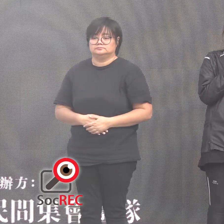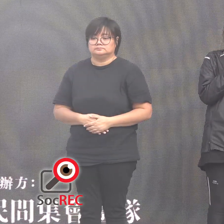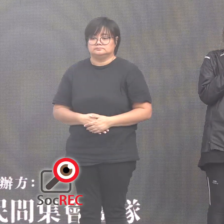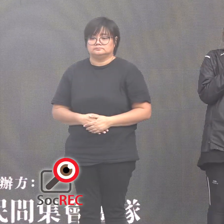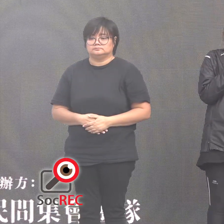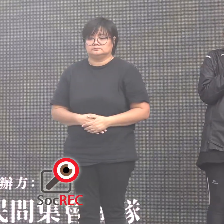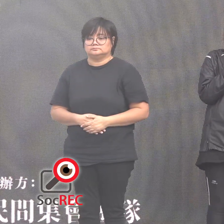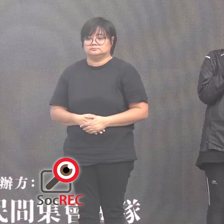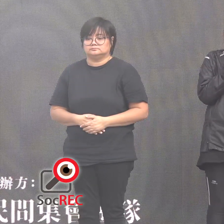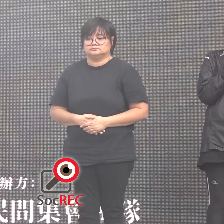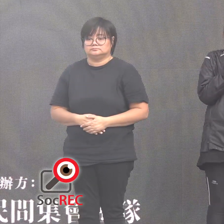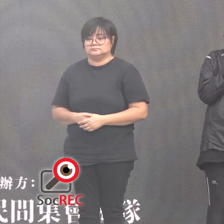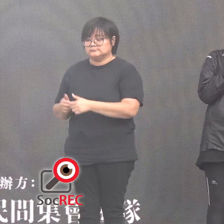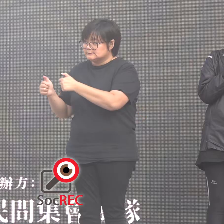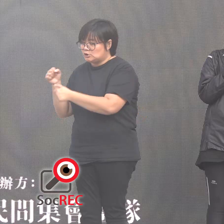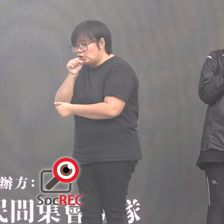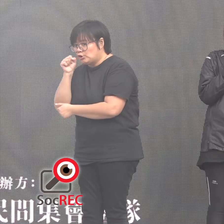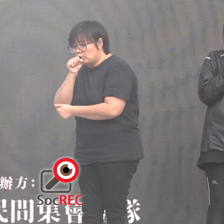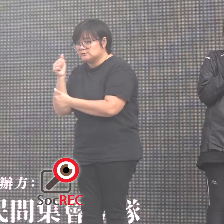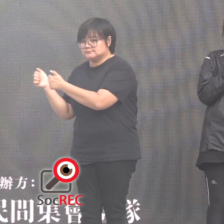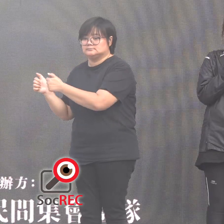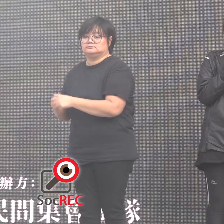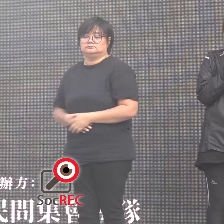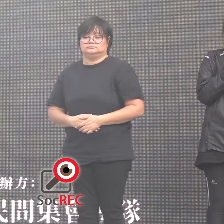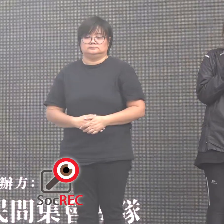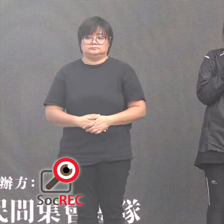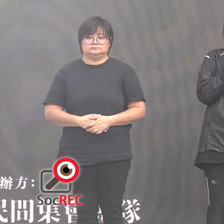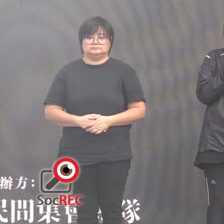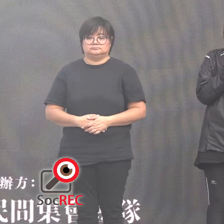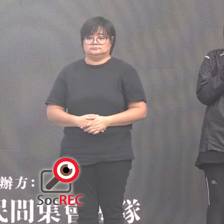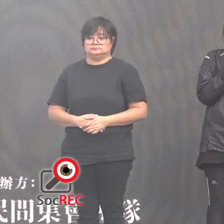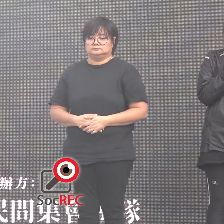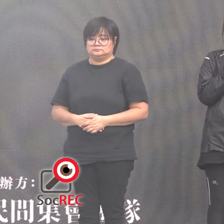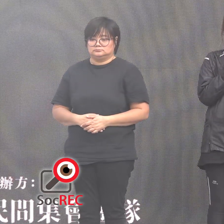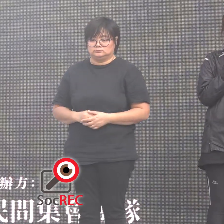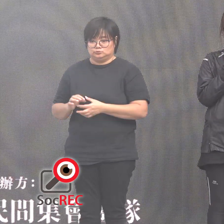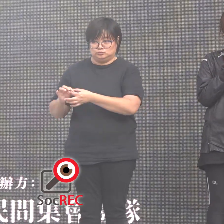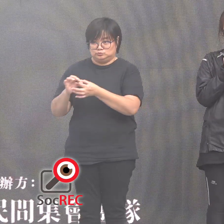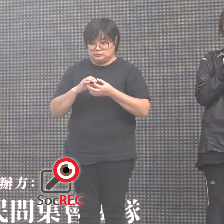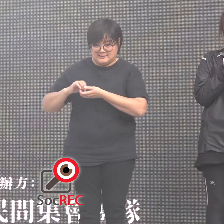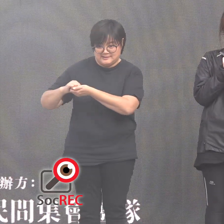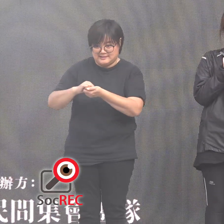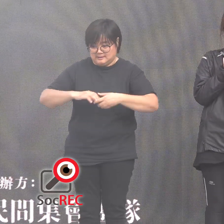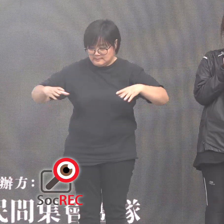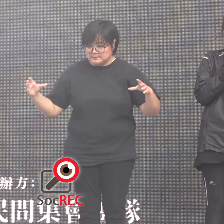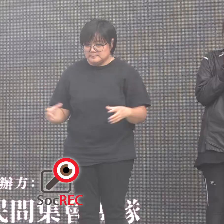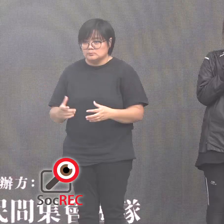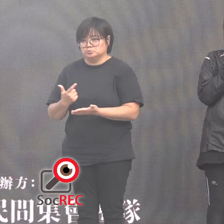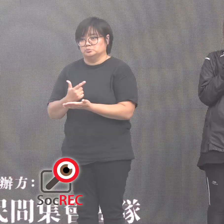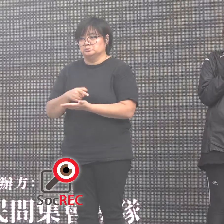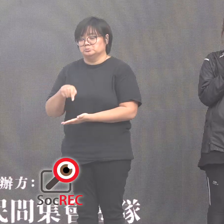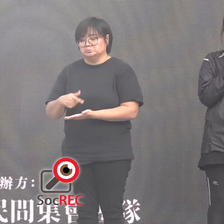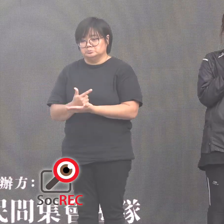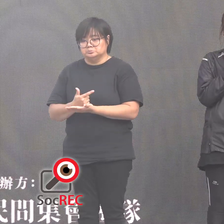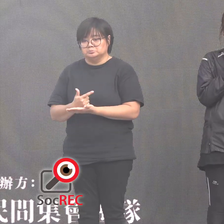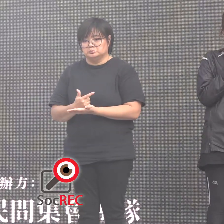us. Connection is integral to success. We did not only connect far but nearer to home